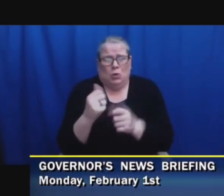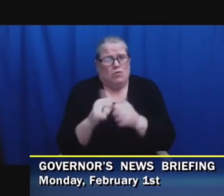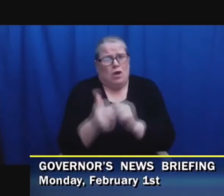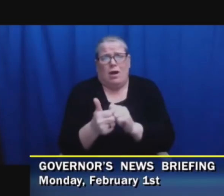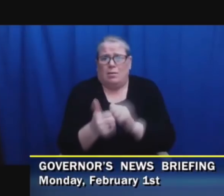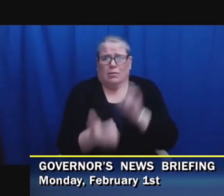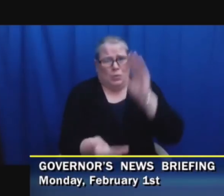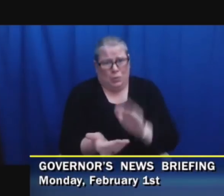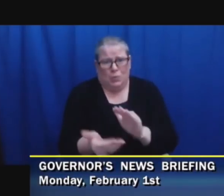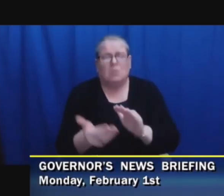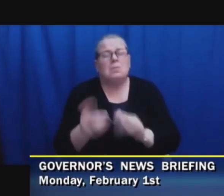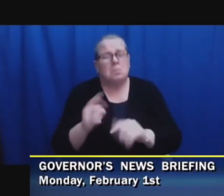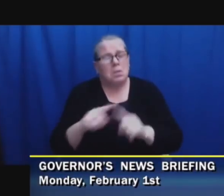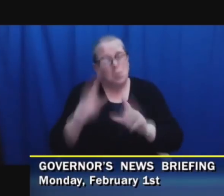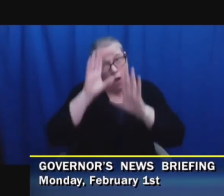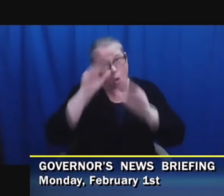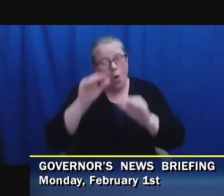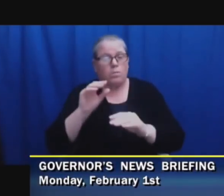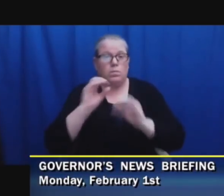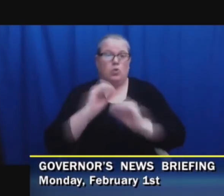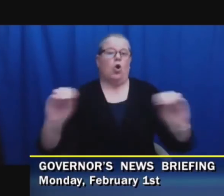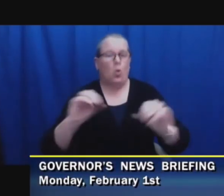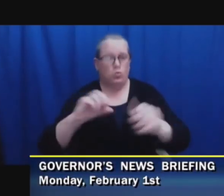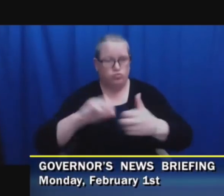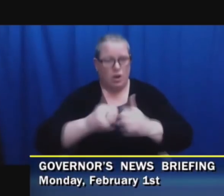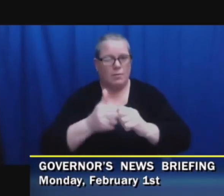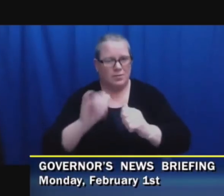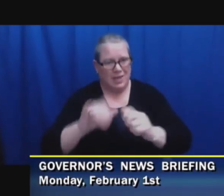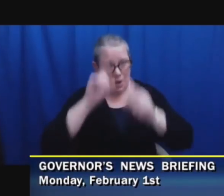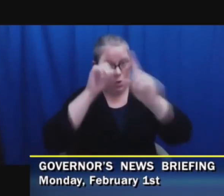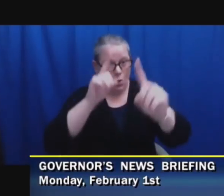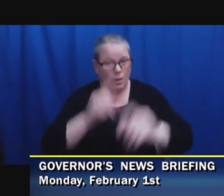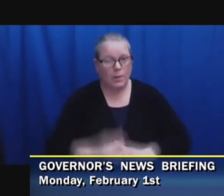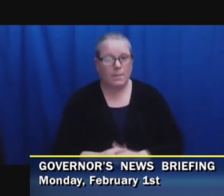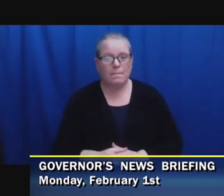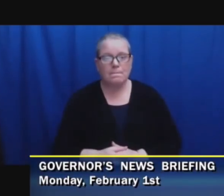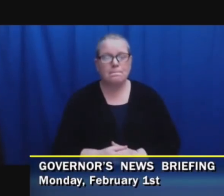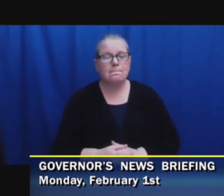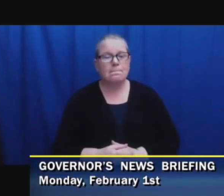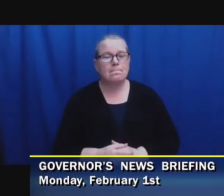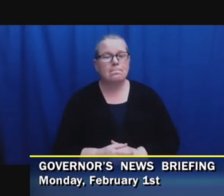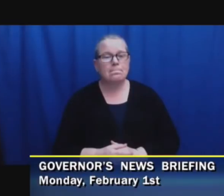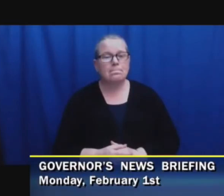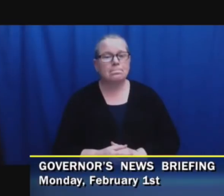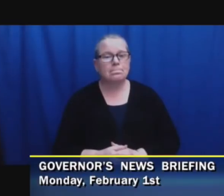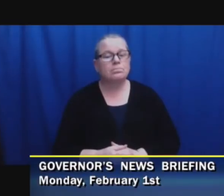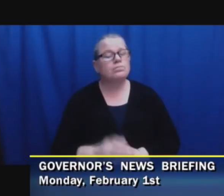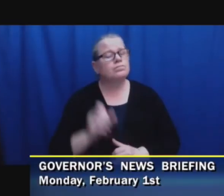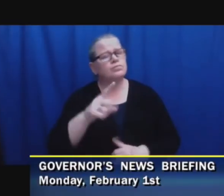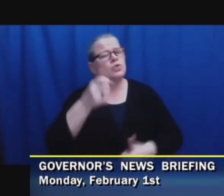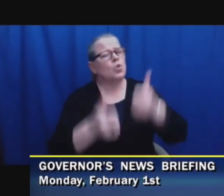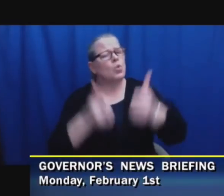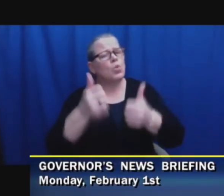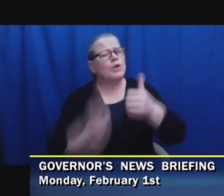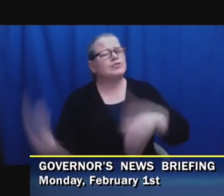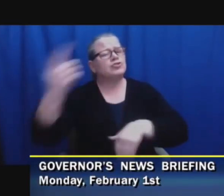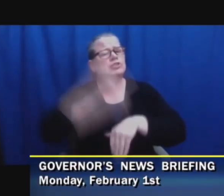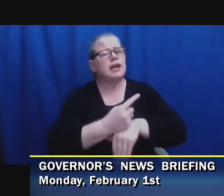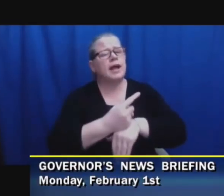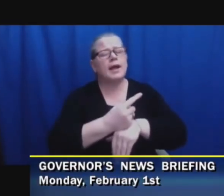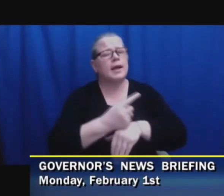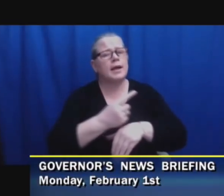0. And what day of the week are vaccine providers notified about their allocation for the coming